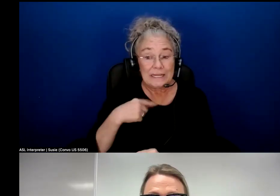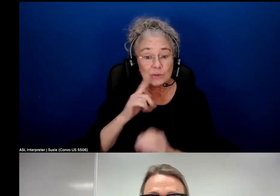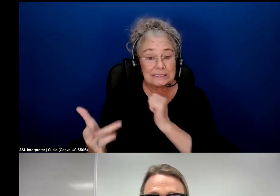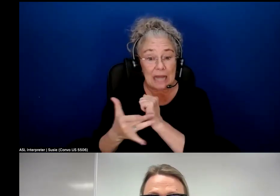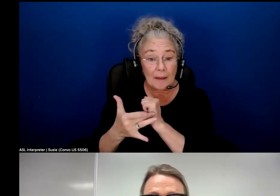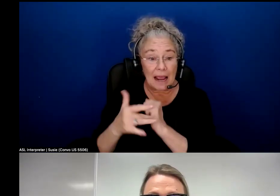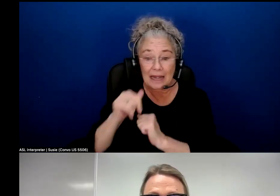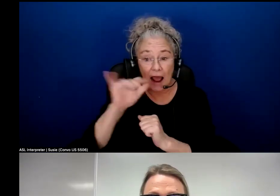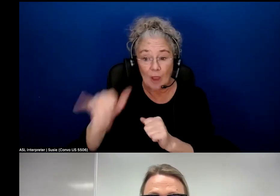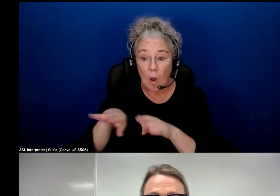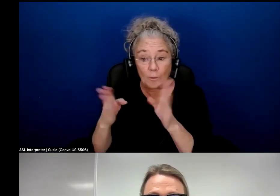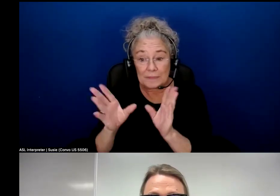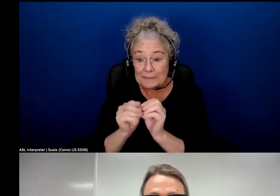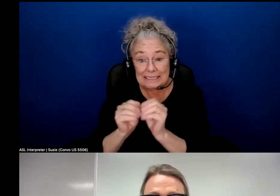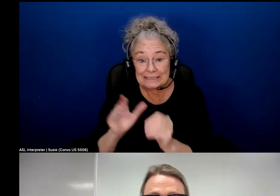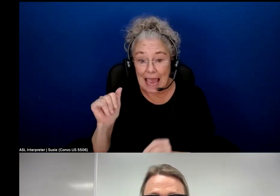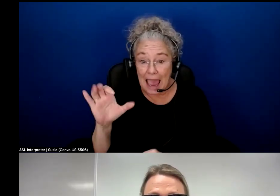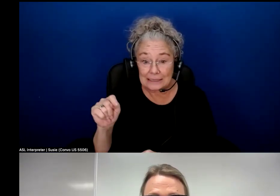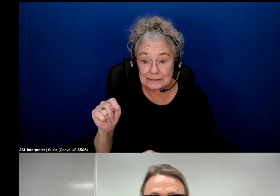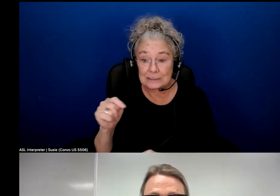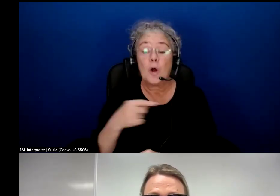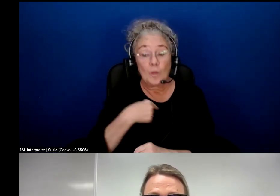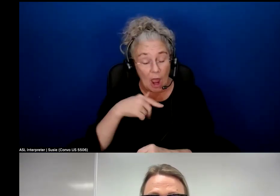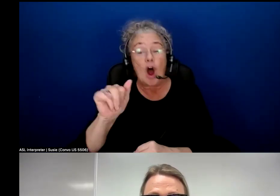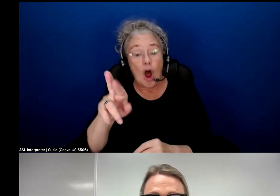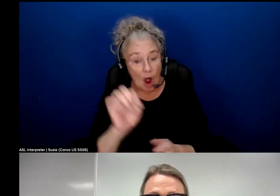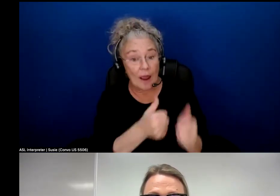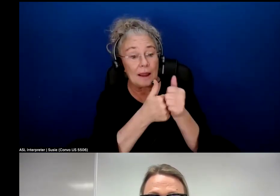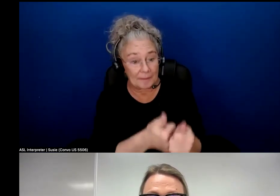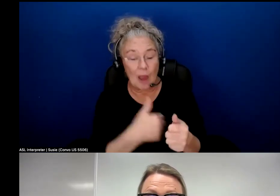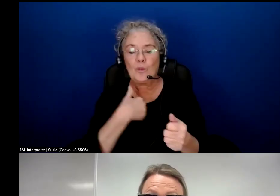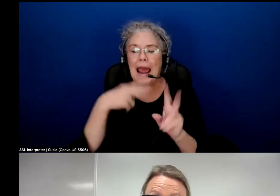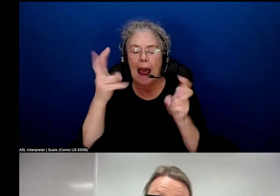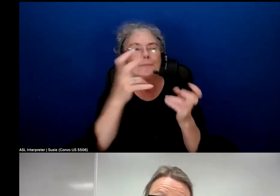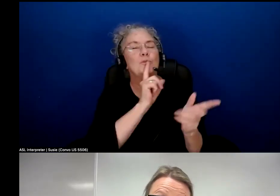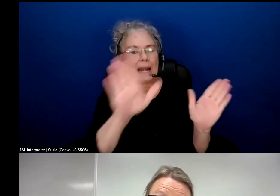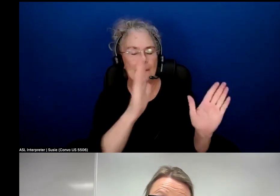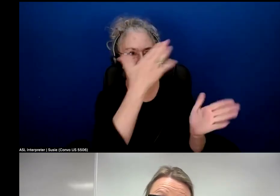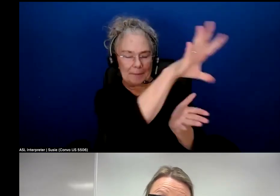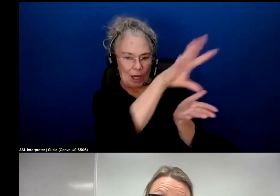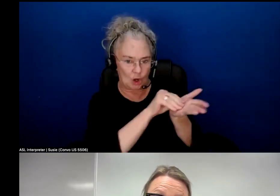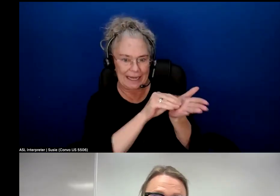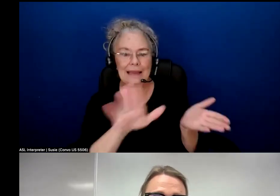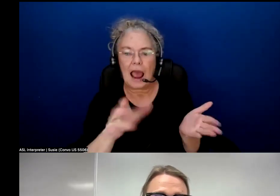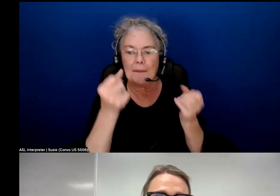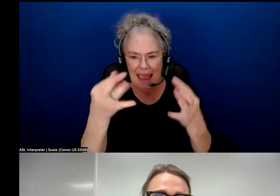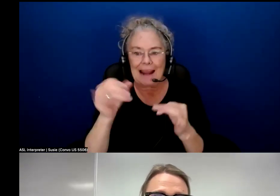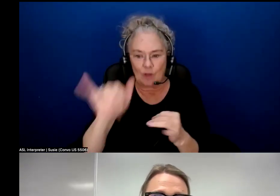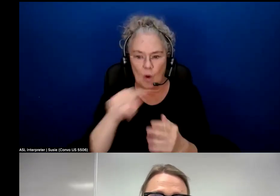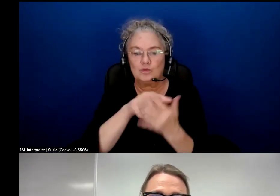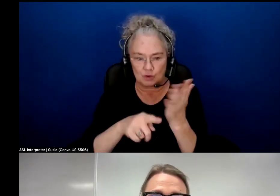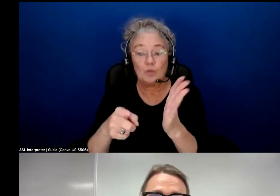subject to the Open Meetings Act, although we are complying or mirroring, I guess I'll say, many of those